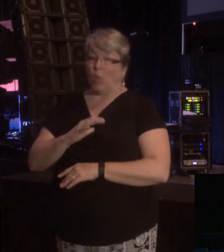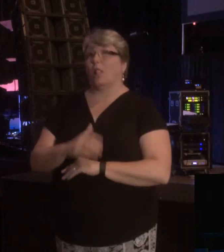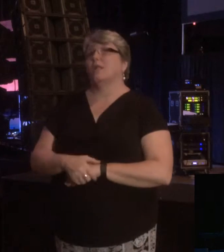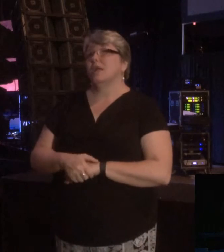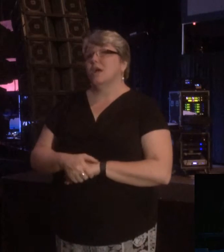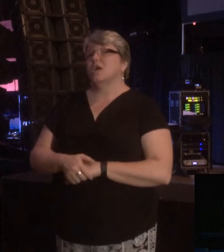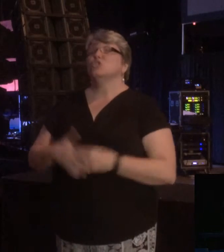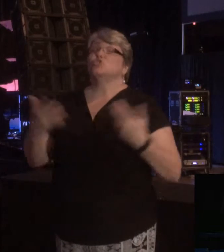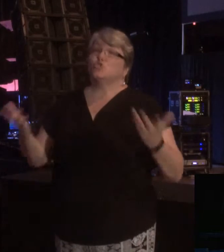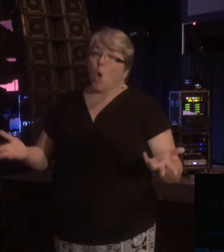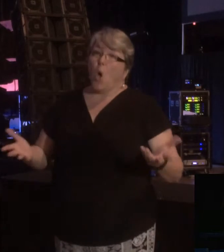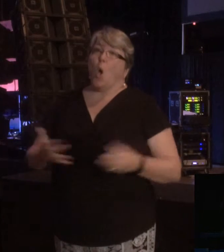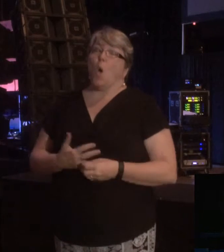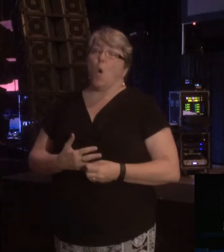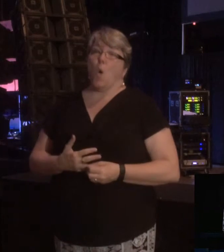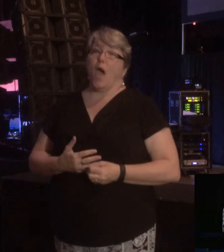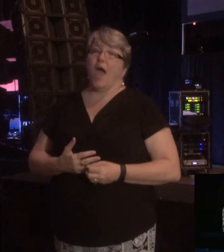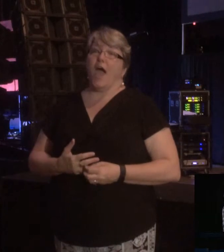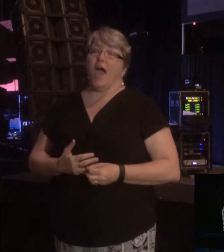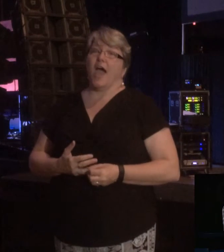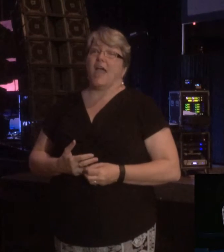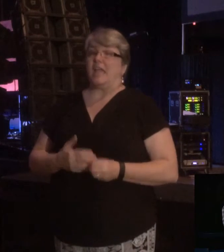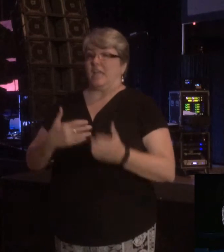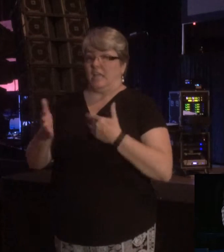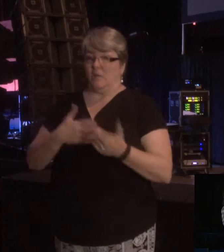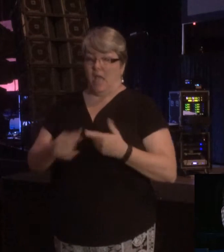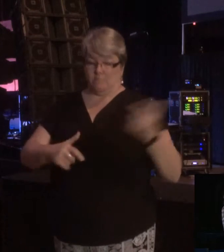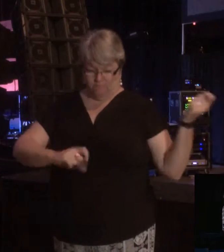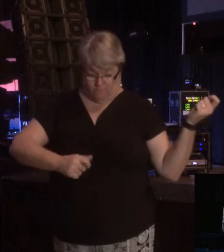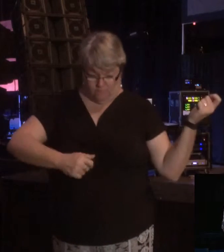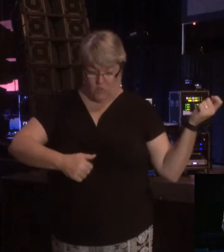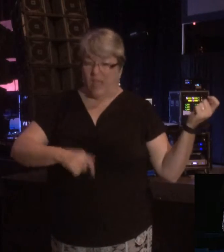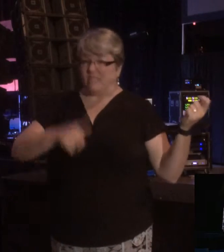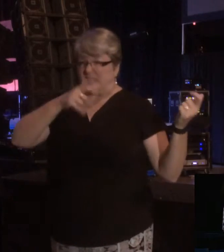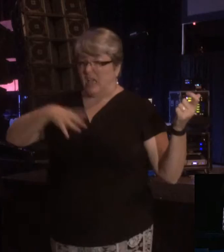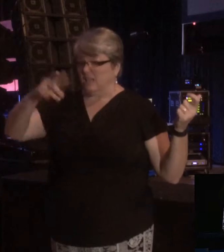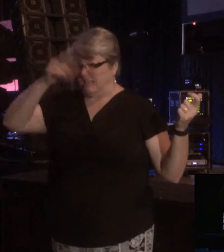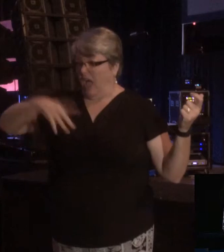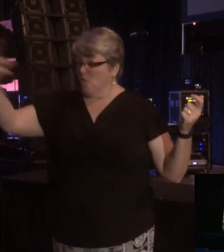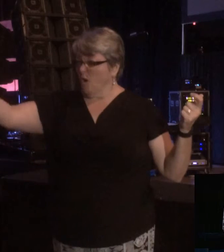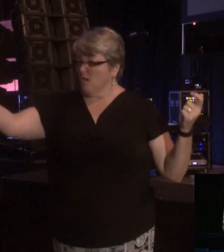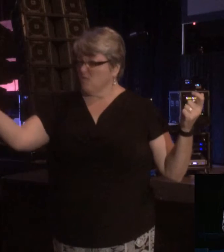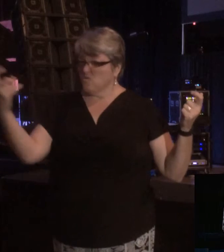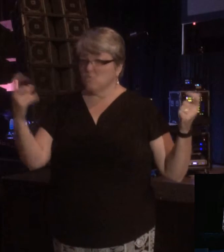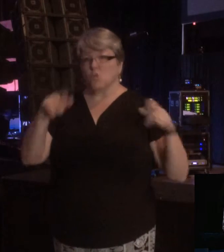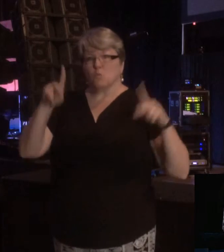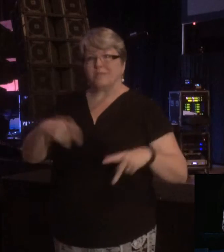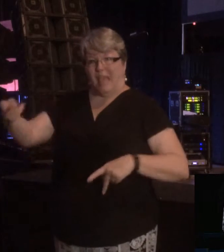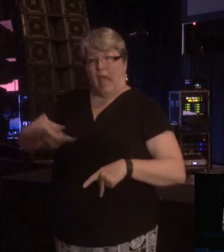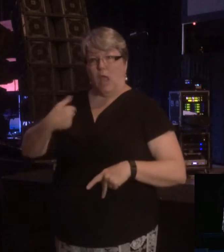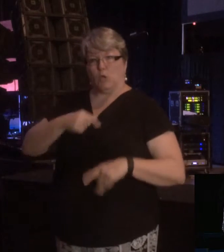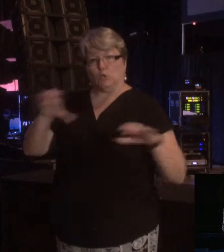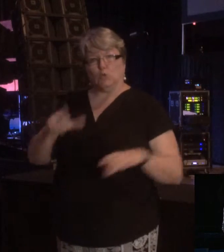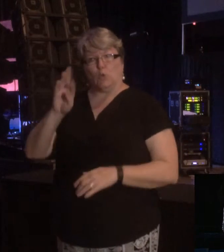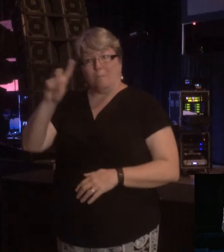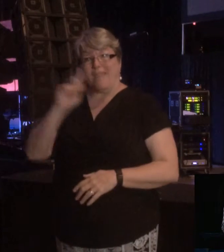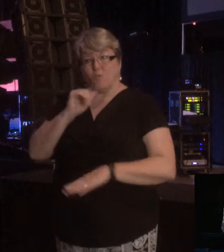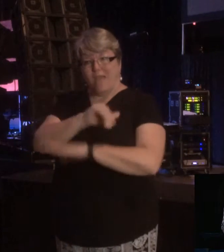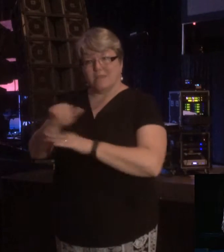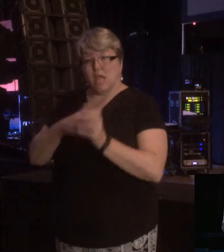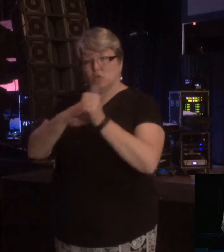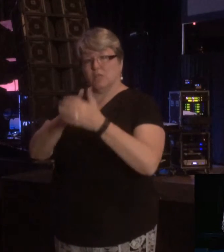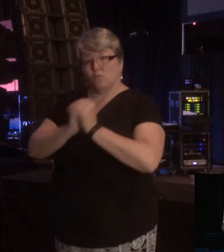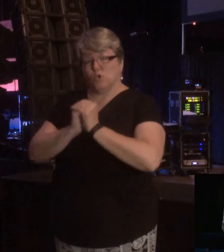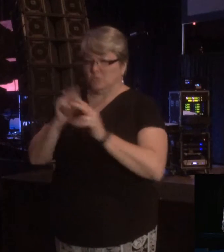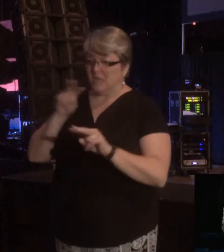bands, and that kind of set this thing in motion, unbeknownst to me, where Jeff would come to me the following week and